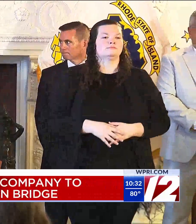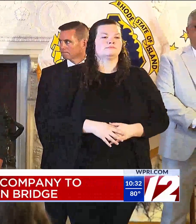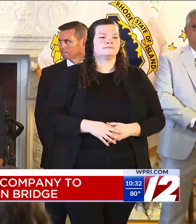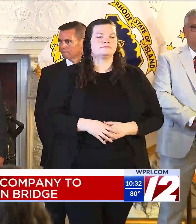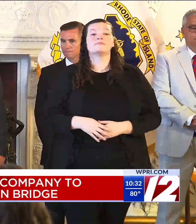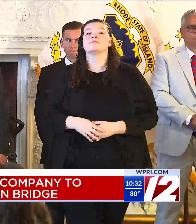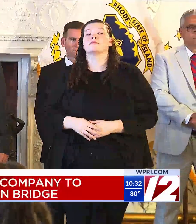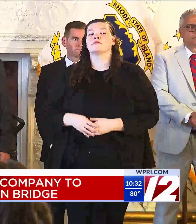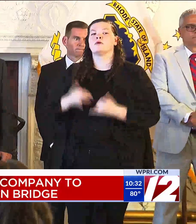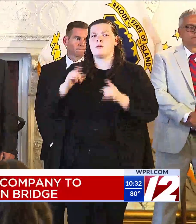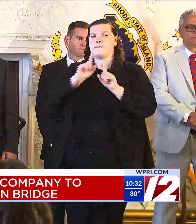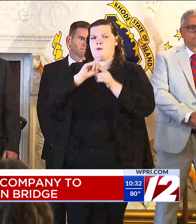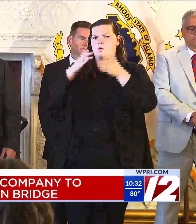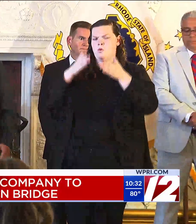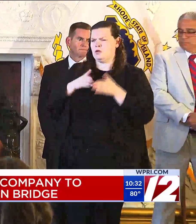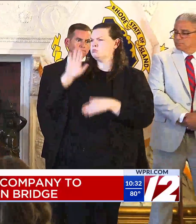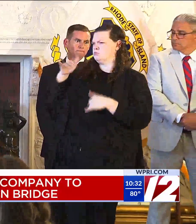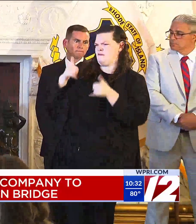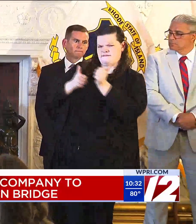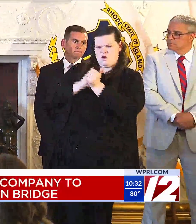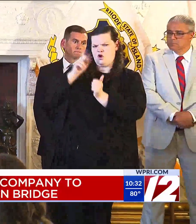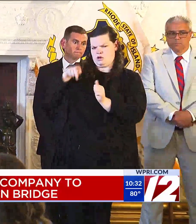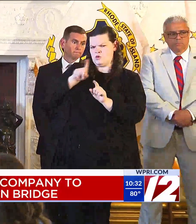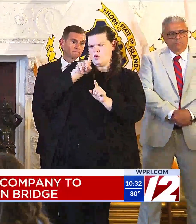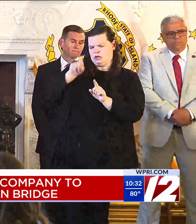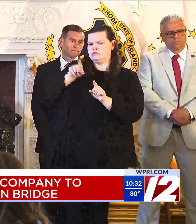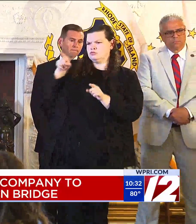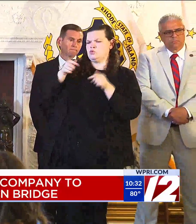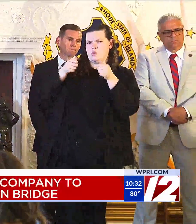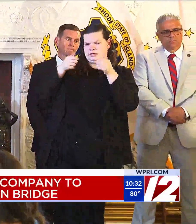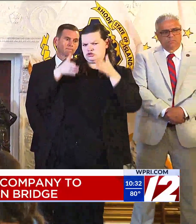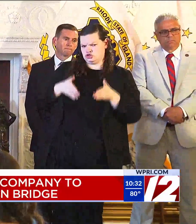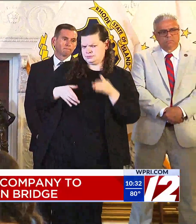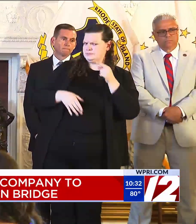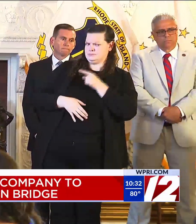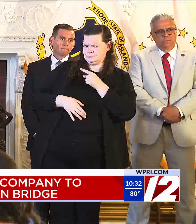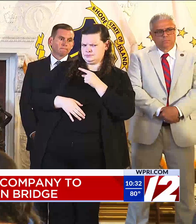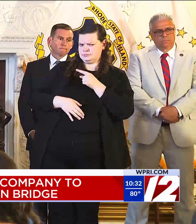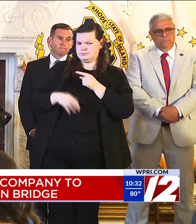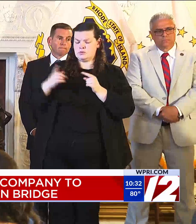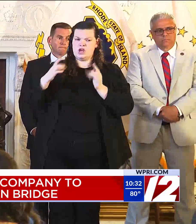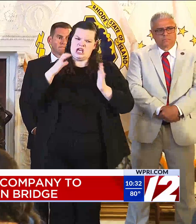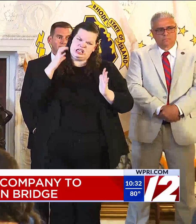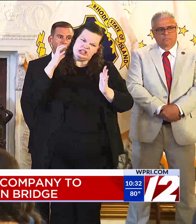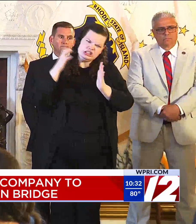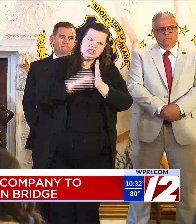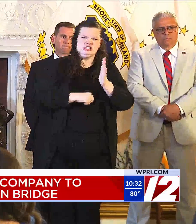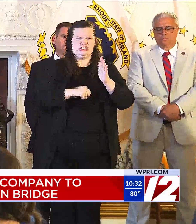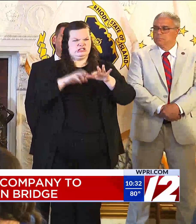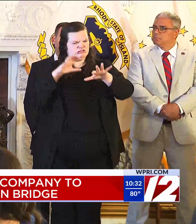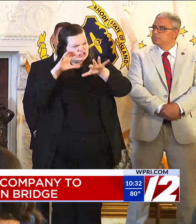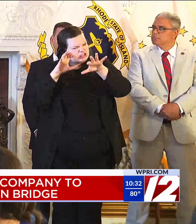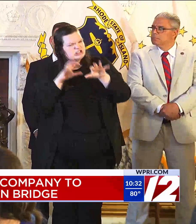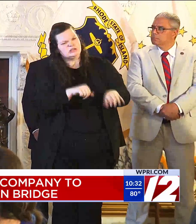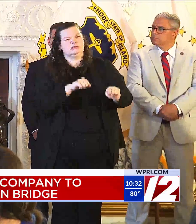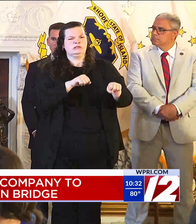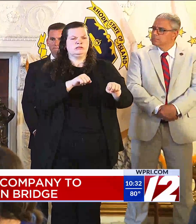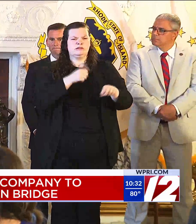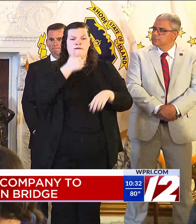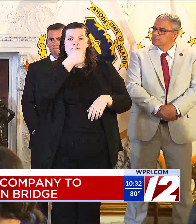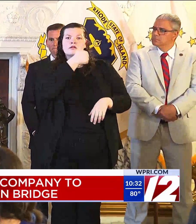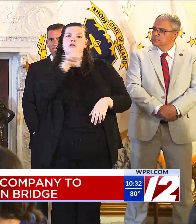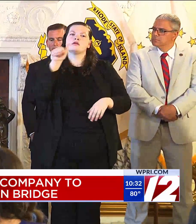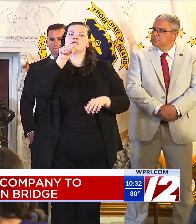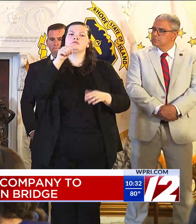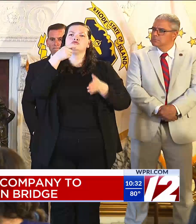Director. In regards to the underwater demolition, were there any unanticipated costs that since that process